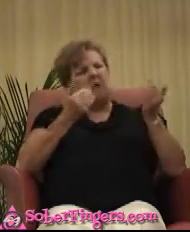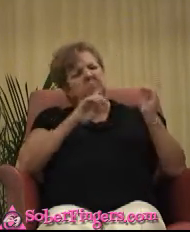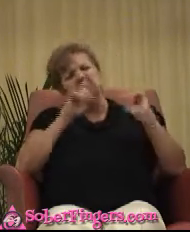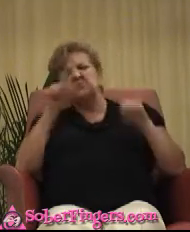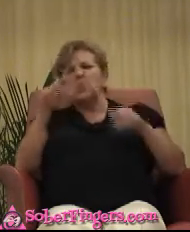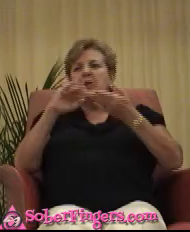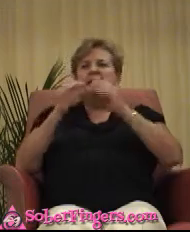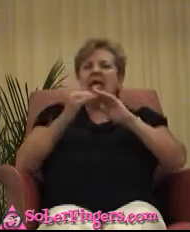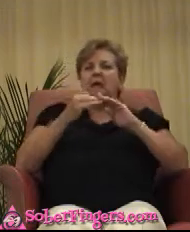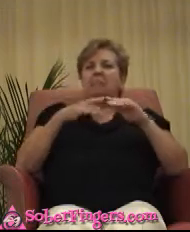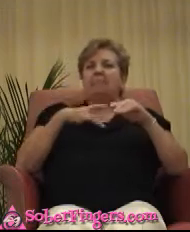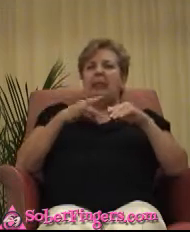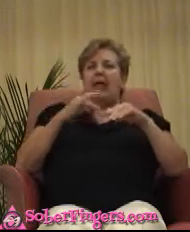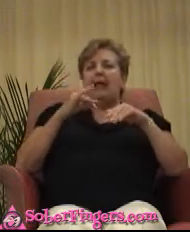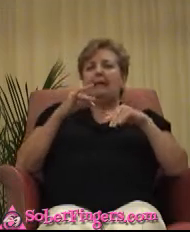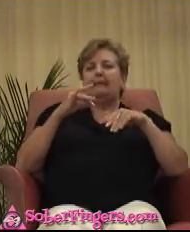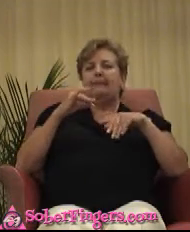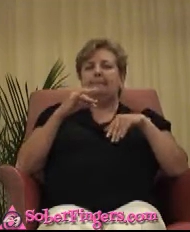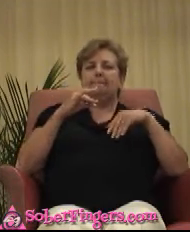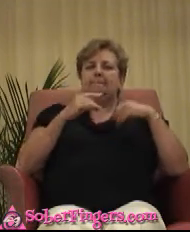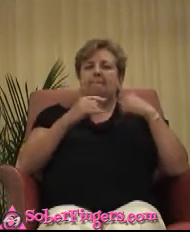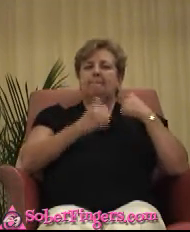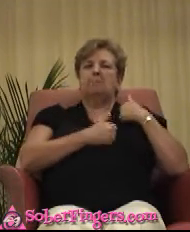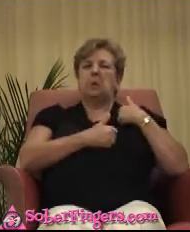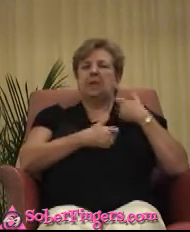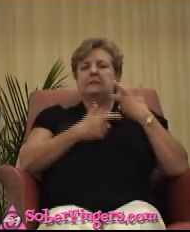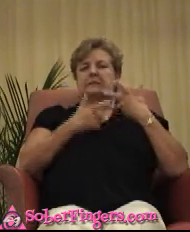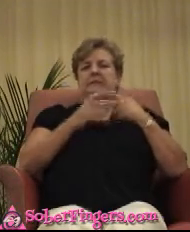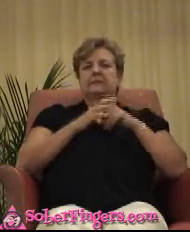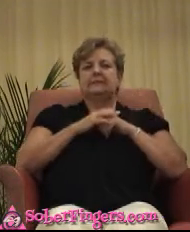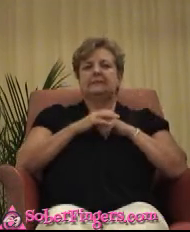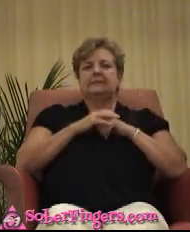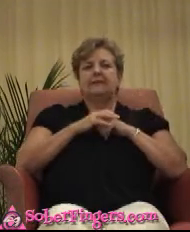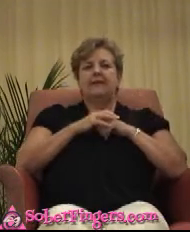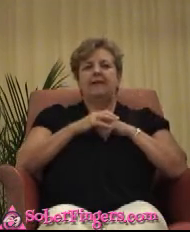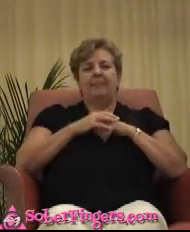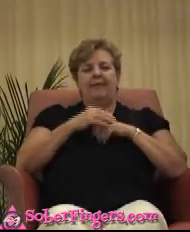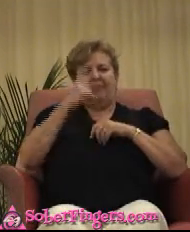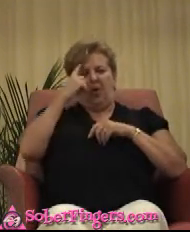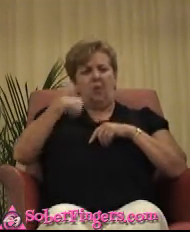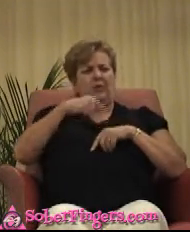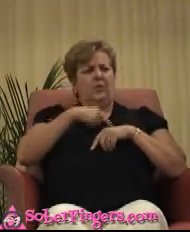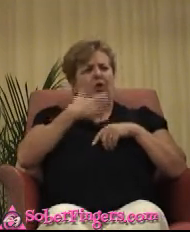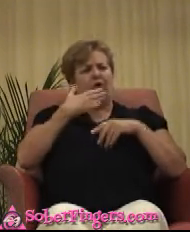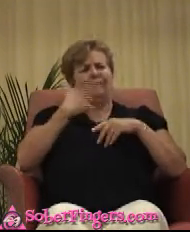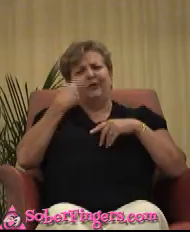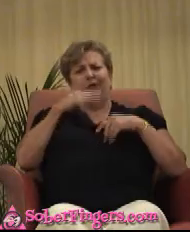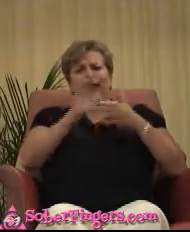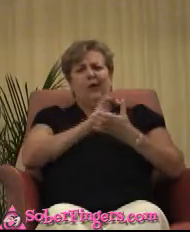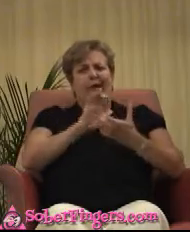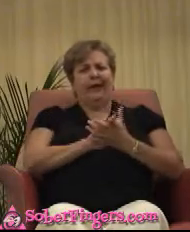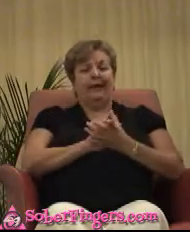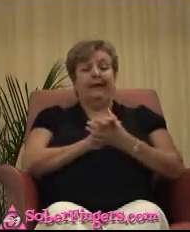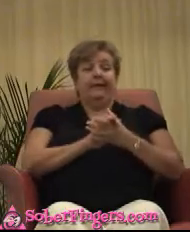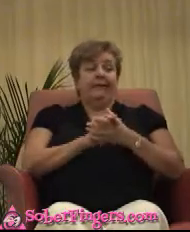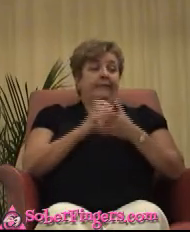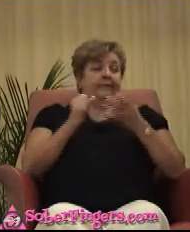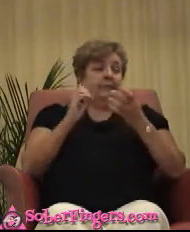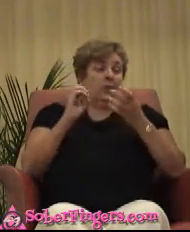because we represent a lot of really strong marrying potential. And so I said, okay. I was never very gutsy or aggressive with the gals, but I had a